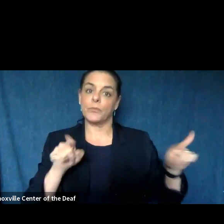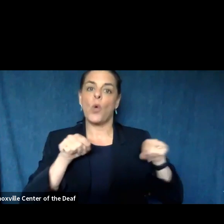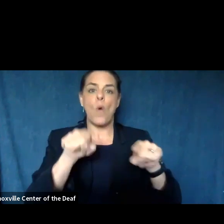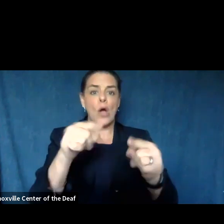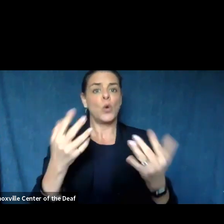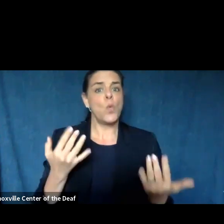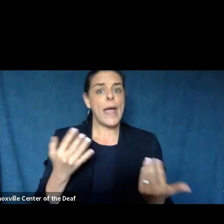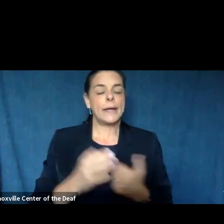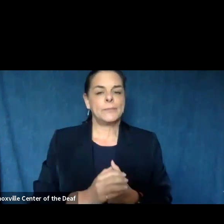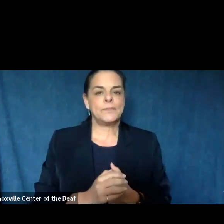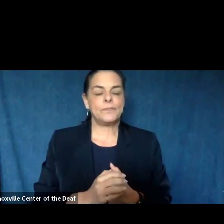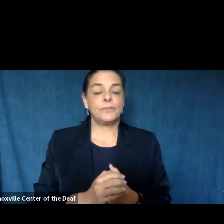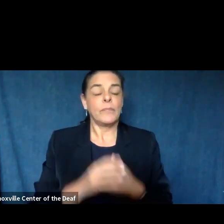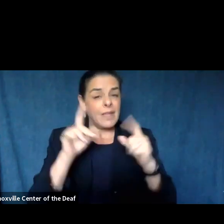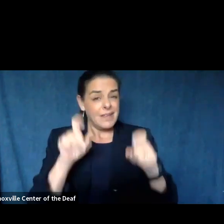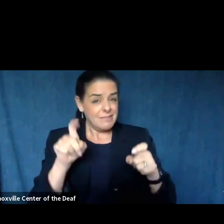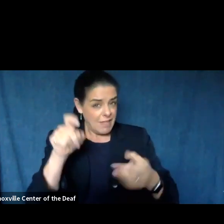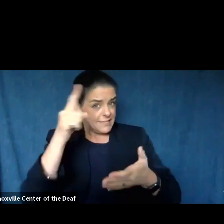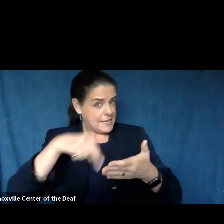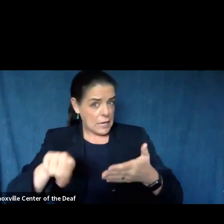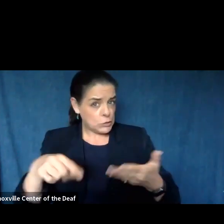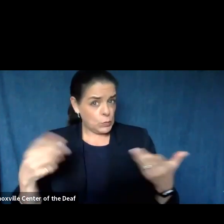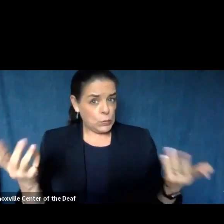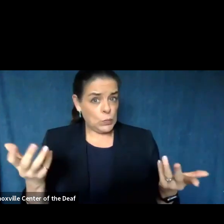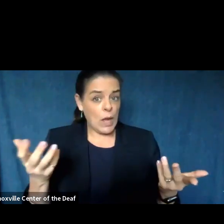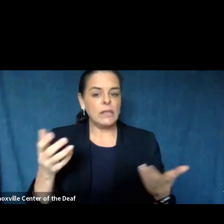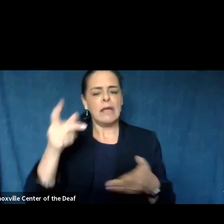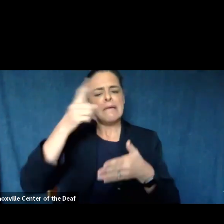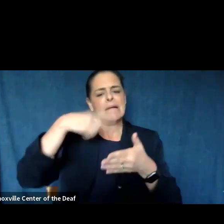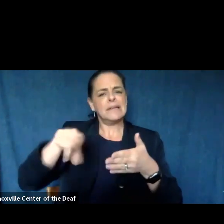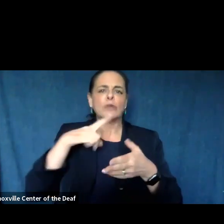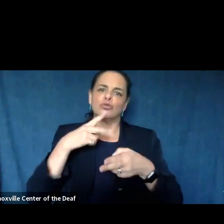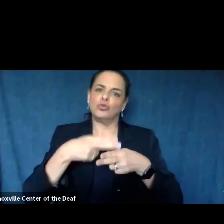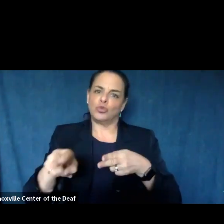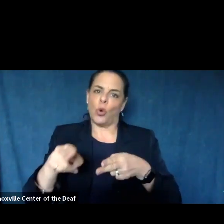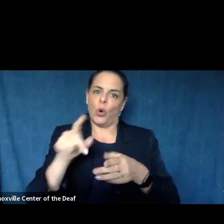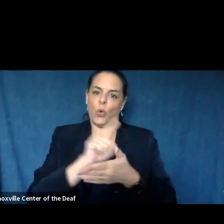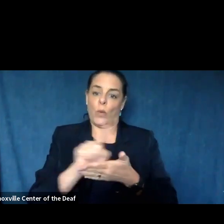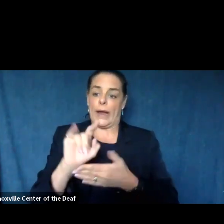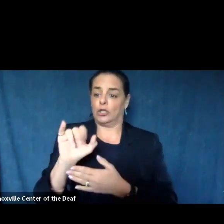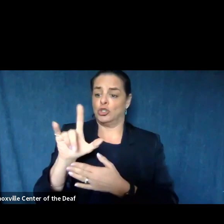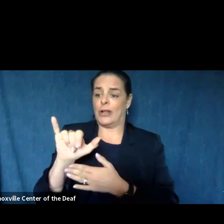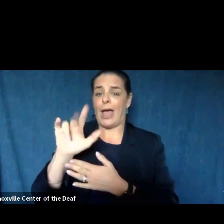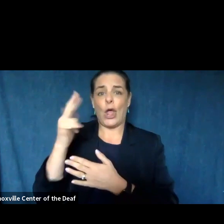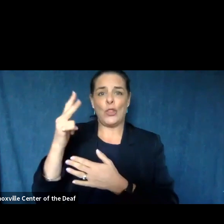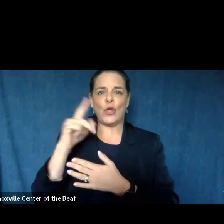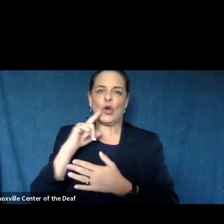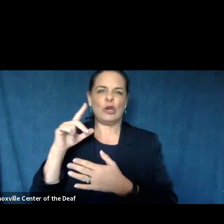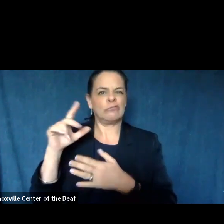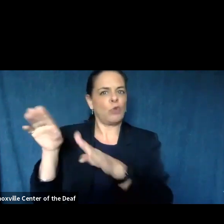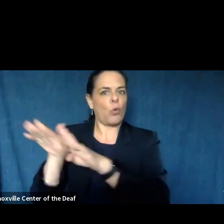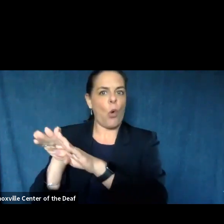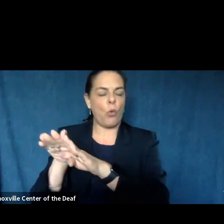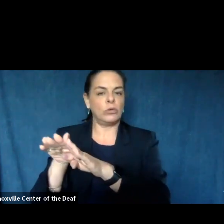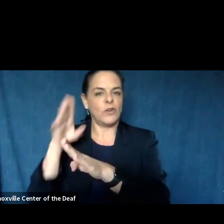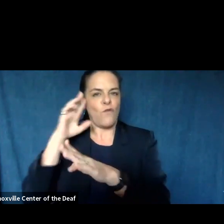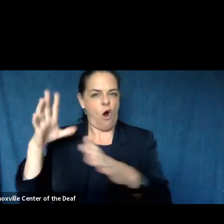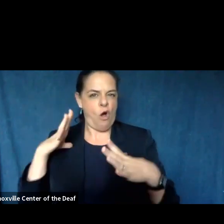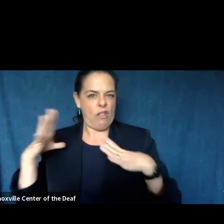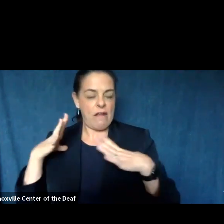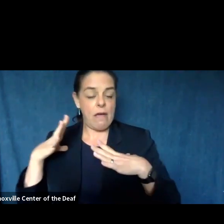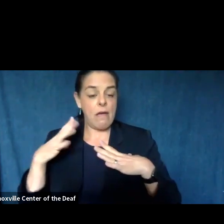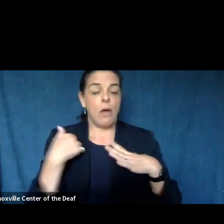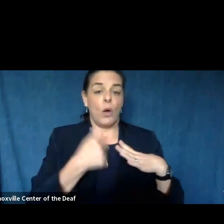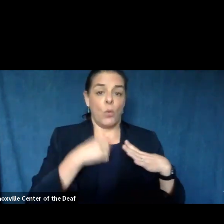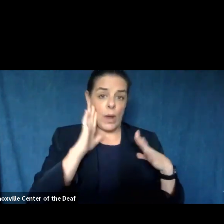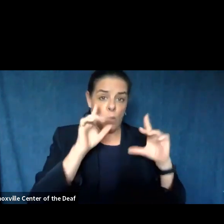Regarding testing next week, because it's a short week with the holiday on July 3rd, we will offer testing at the health department from